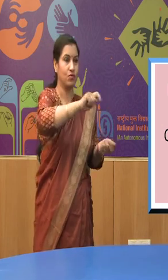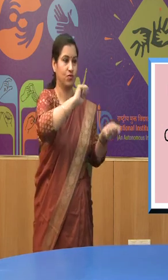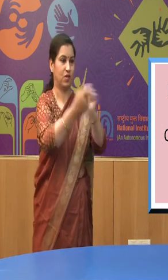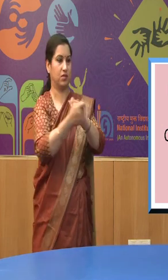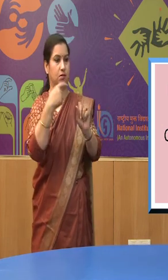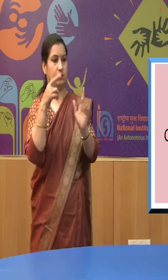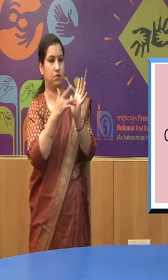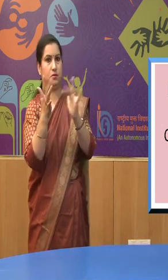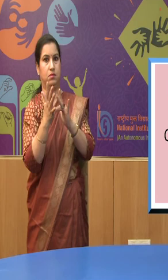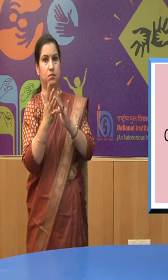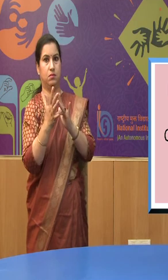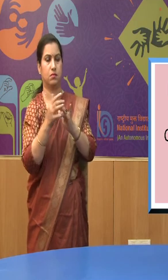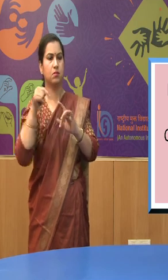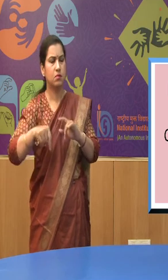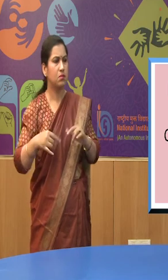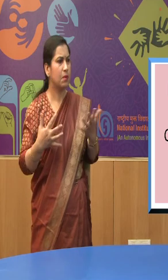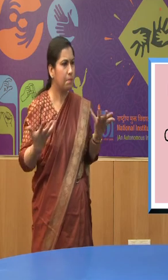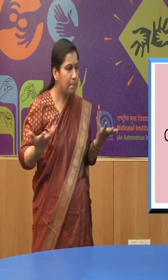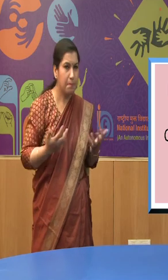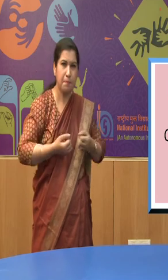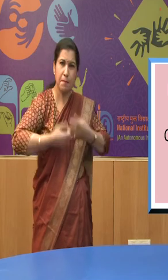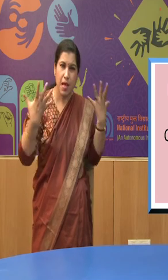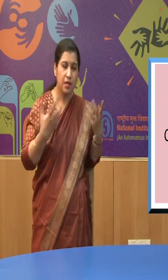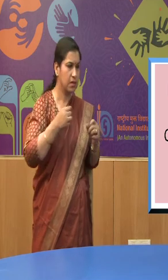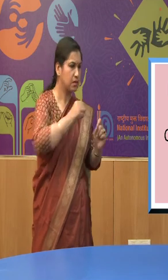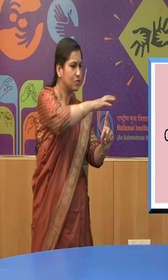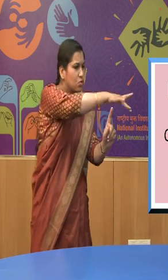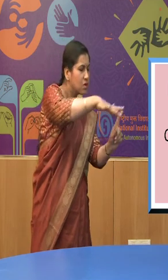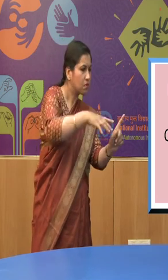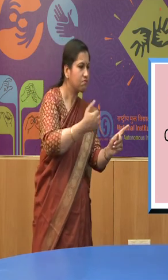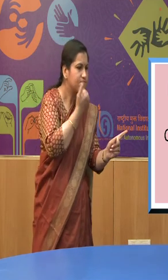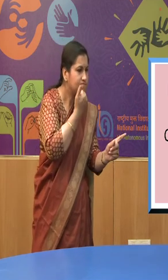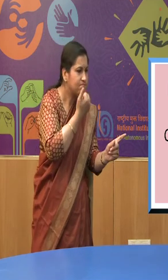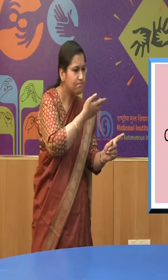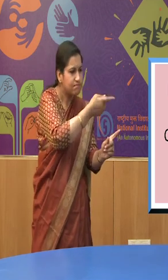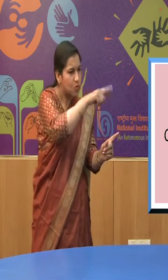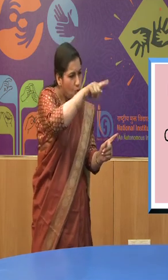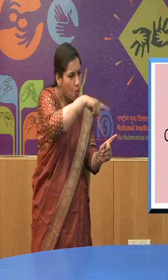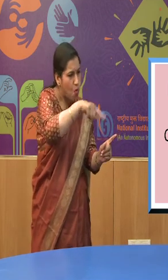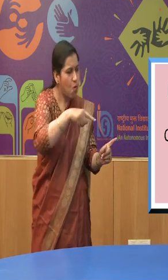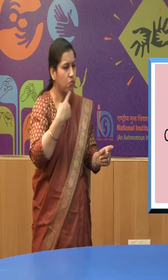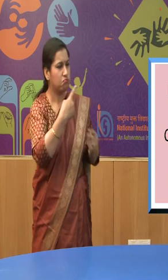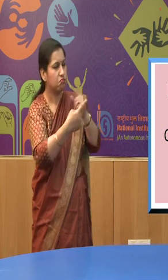they criticized many social and religious practices of the Indians.